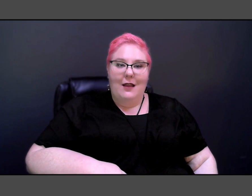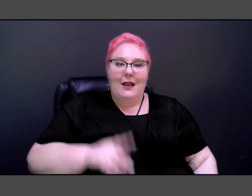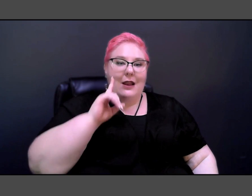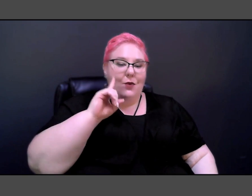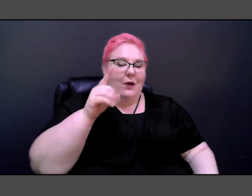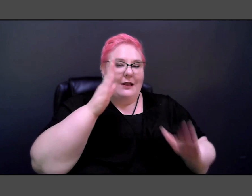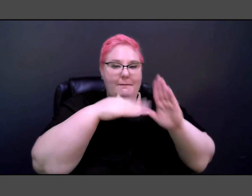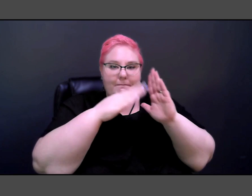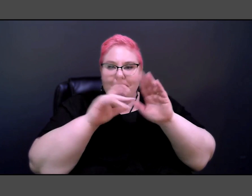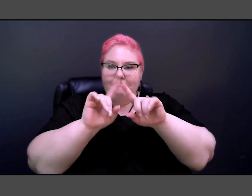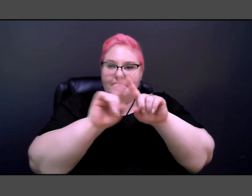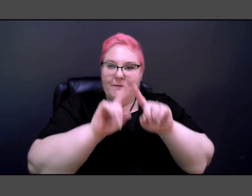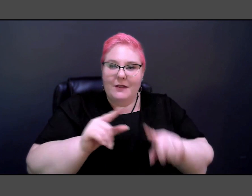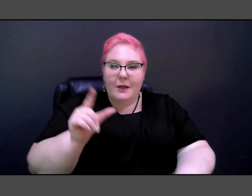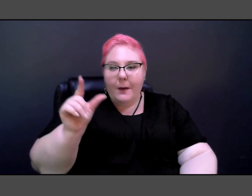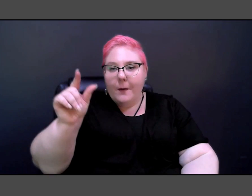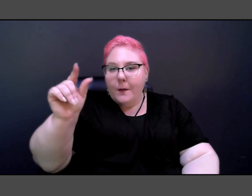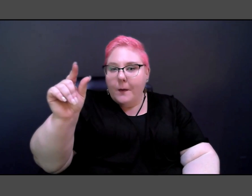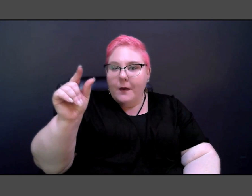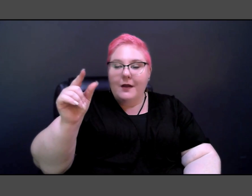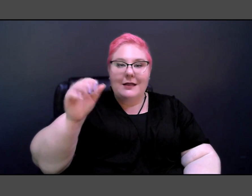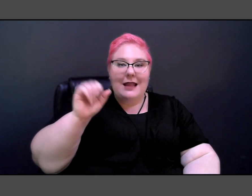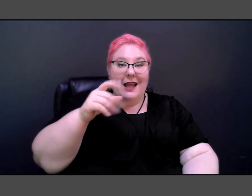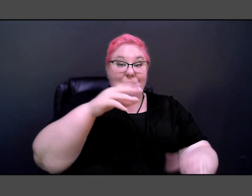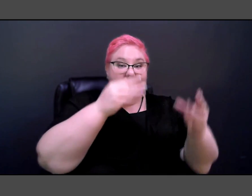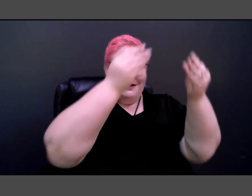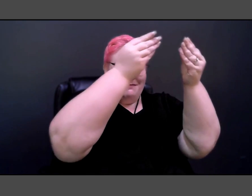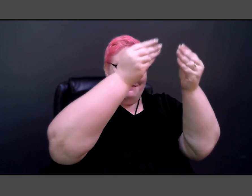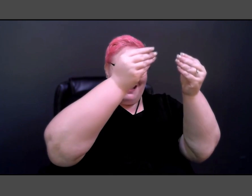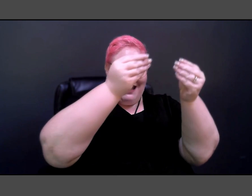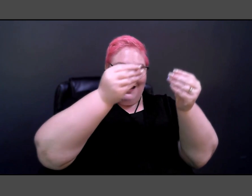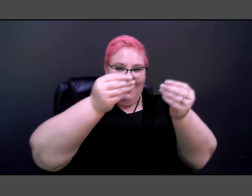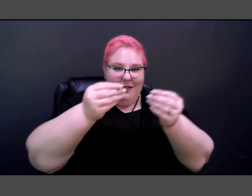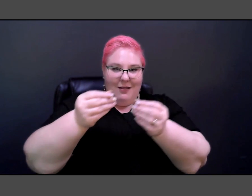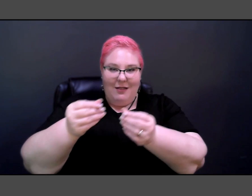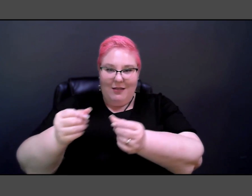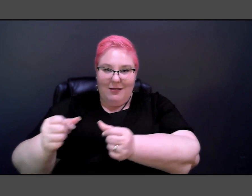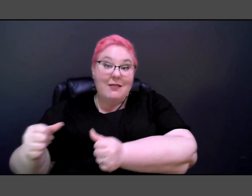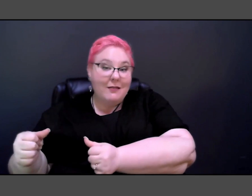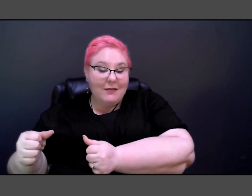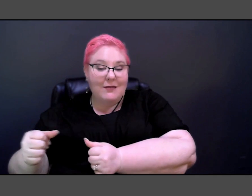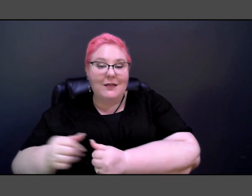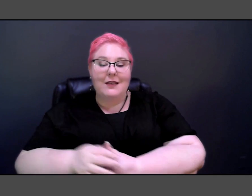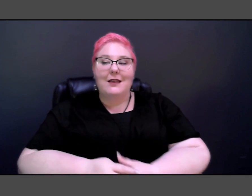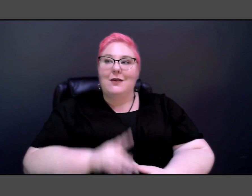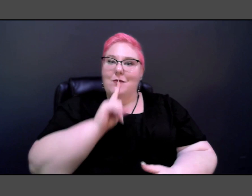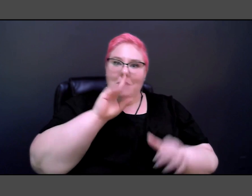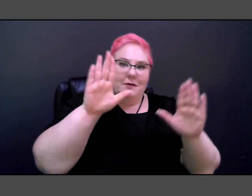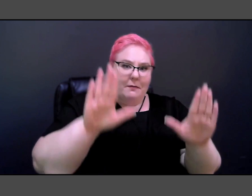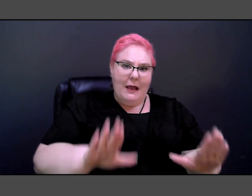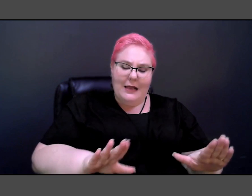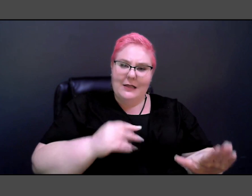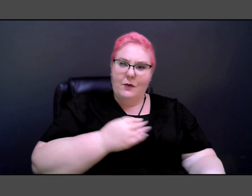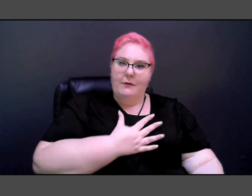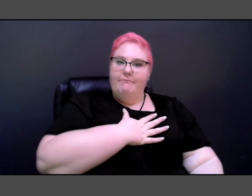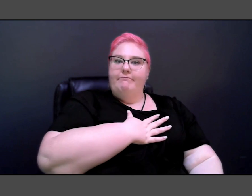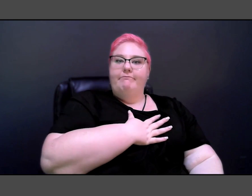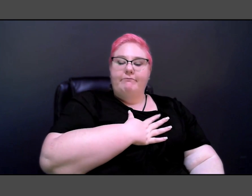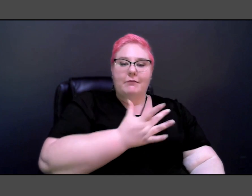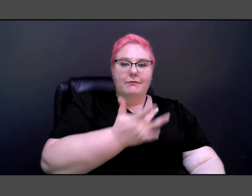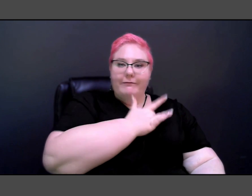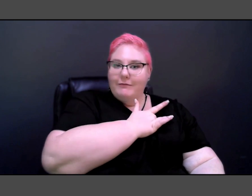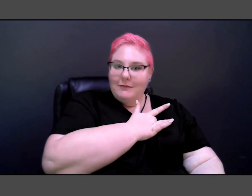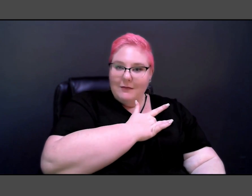small leaf where the glacier had receded. It was really an amazing and very moving. I mean, I